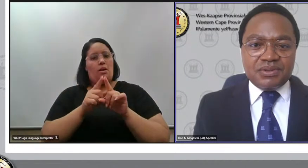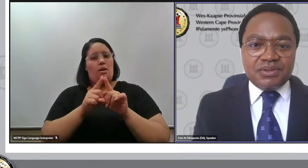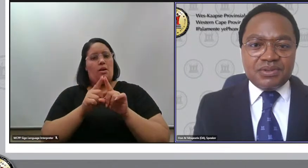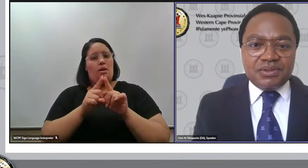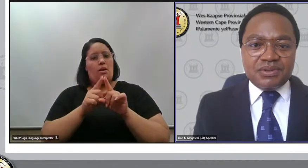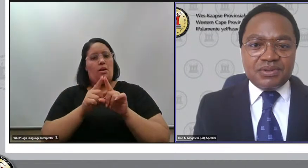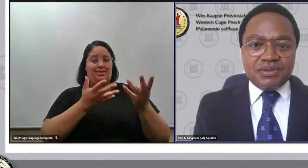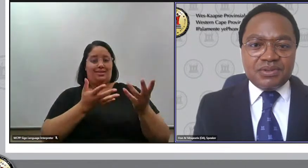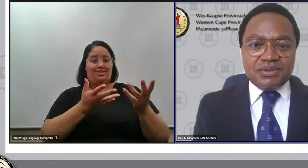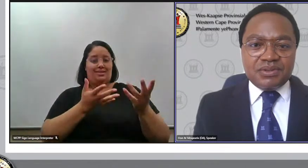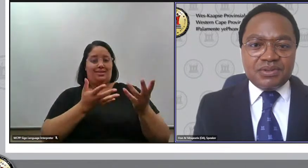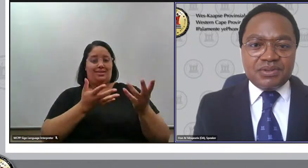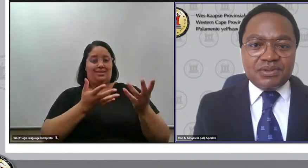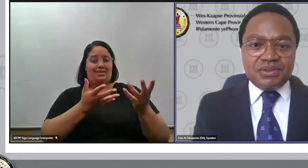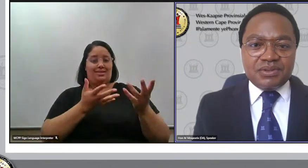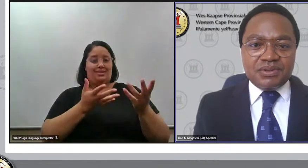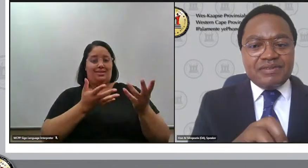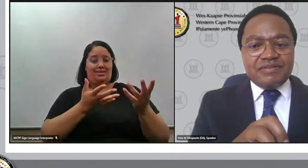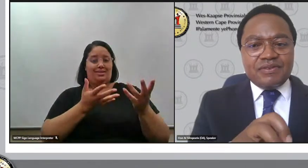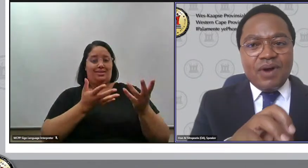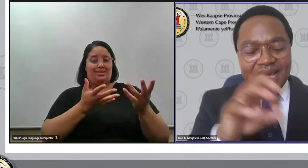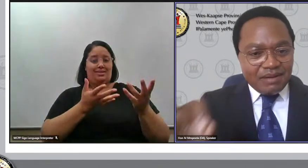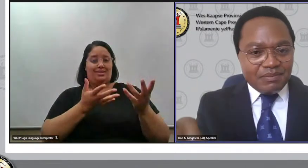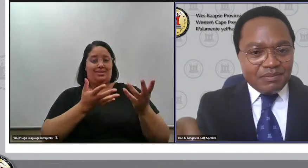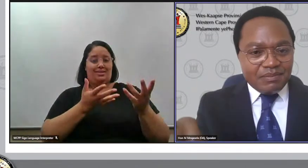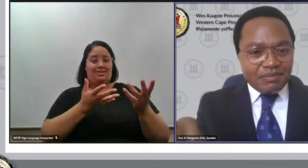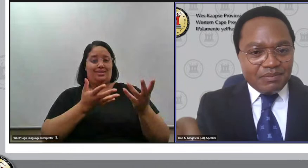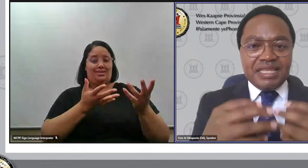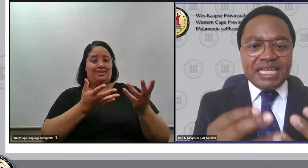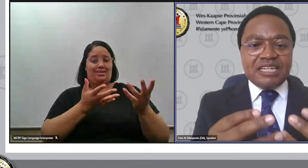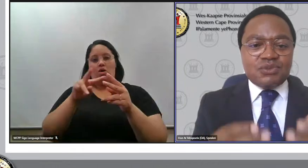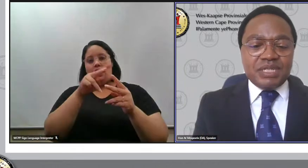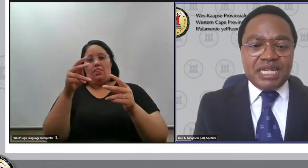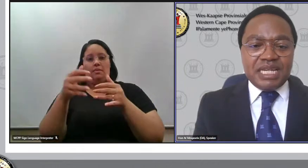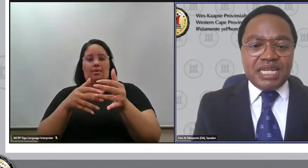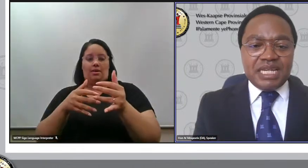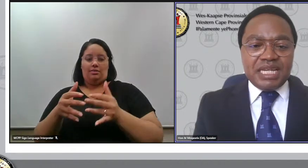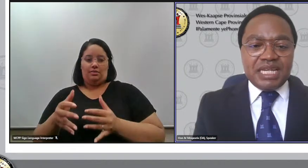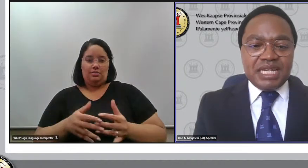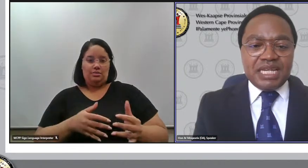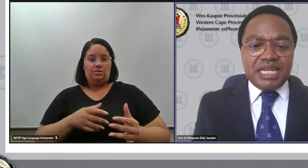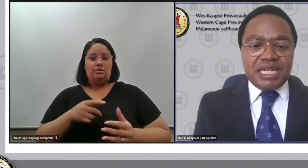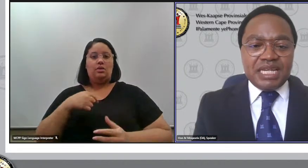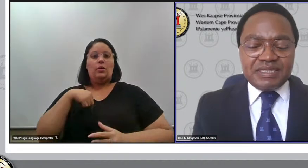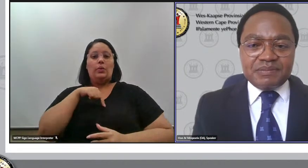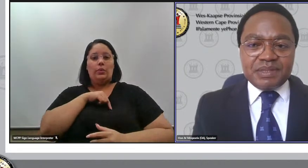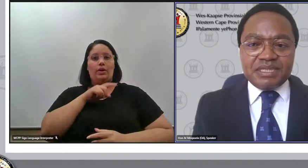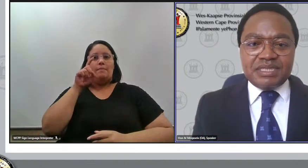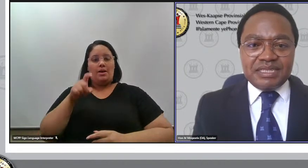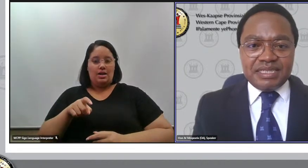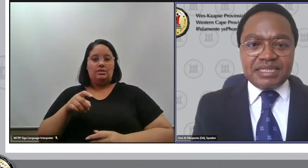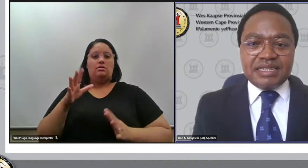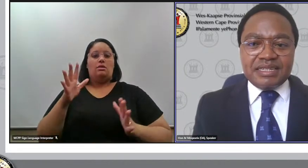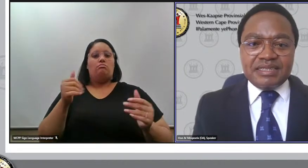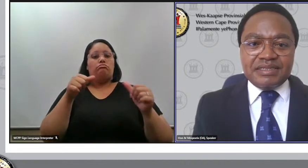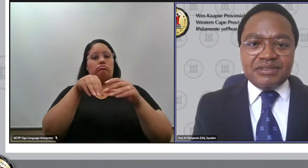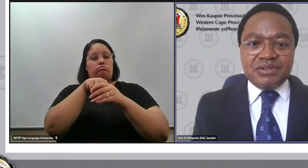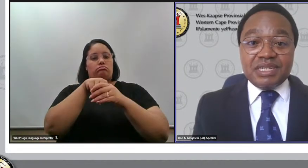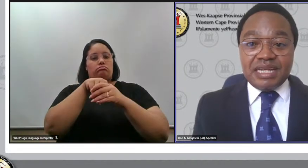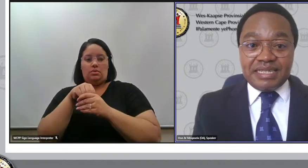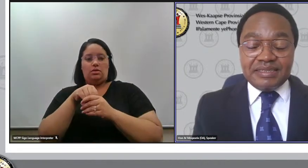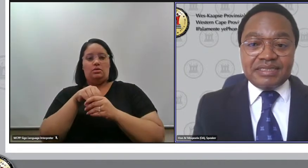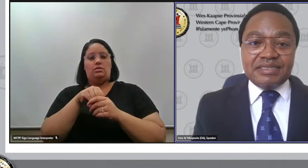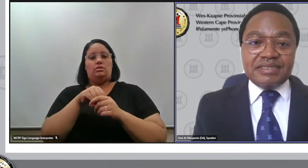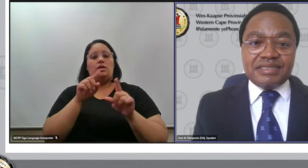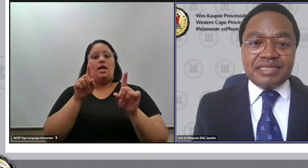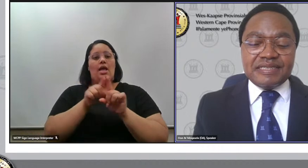that, convene these sessions for other matters, that we actually participate and you know,